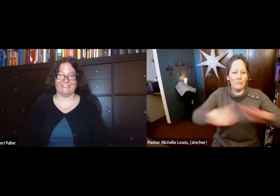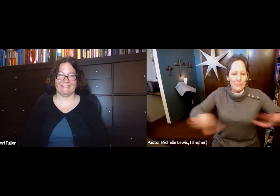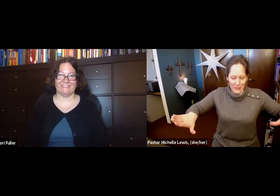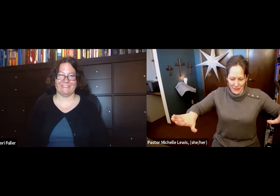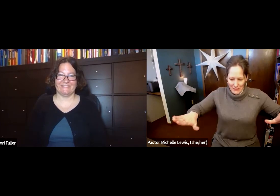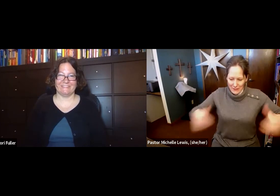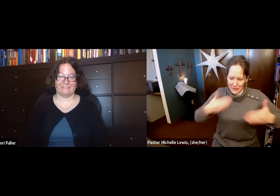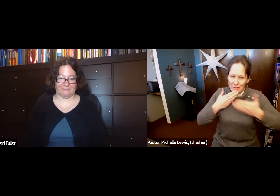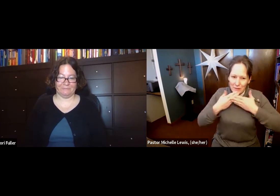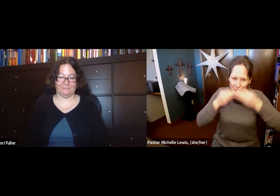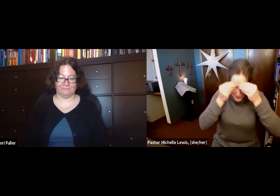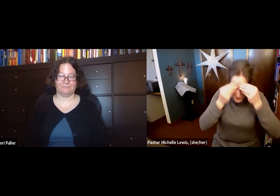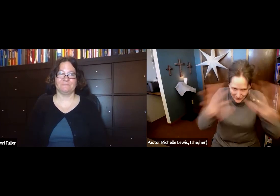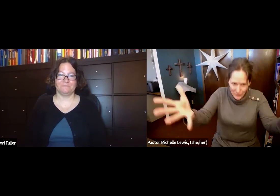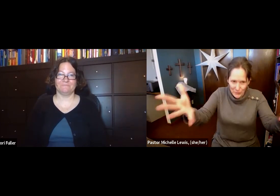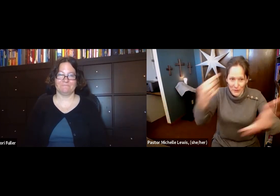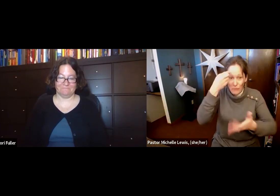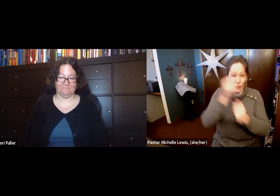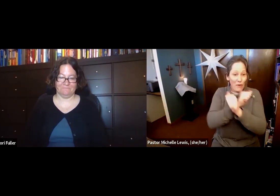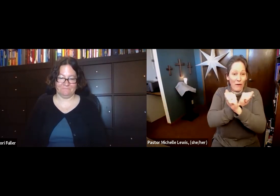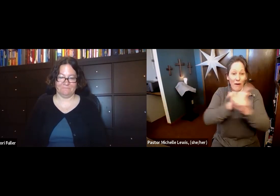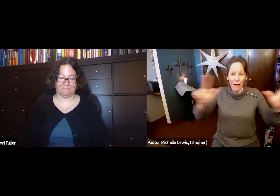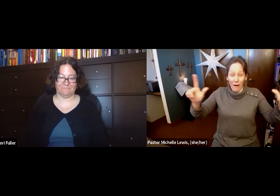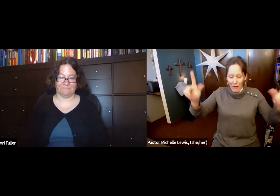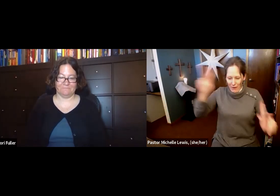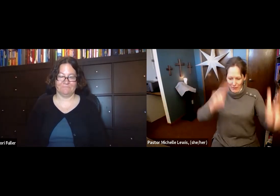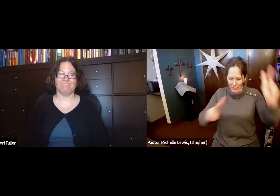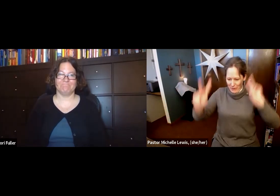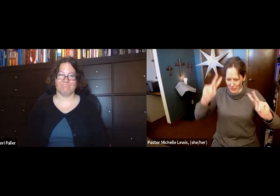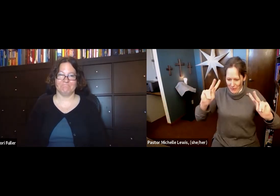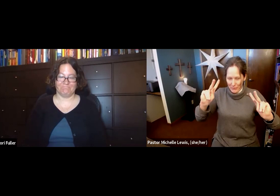of peace and good news for all.